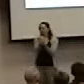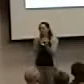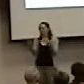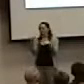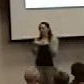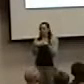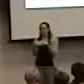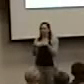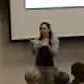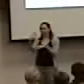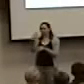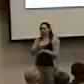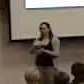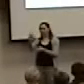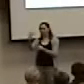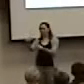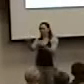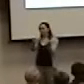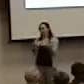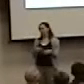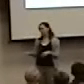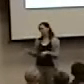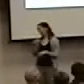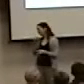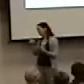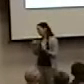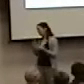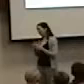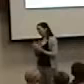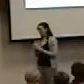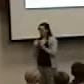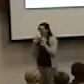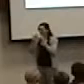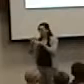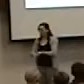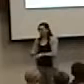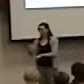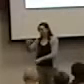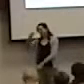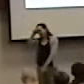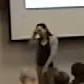He doesn't have the right to go to Egypt. He has a very specific